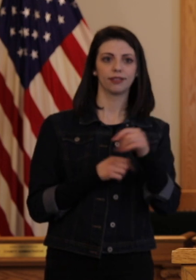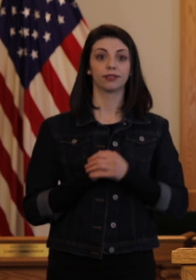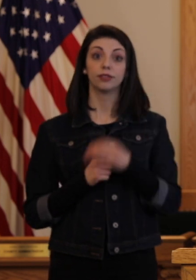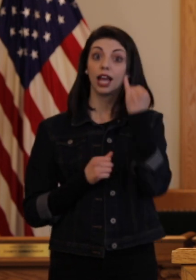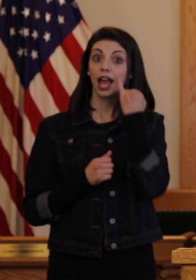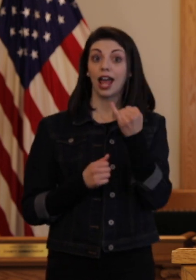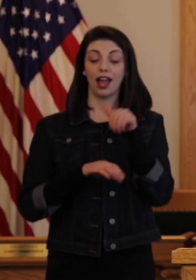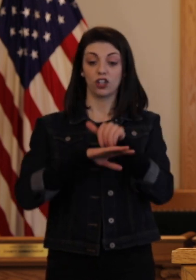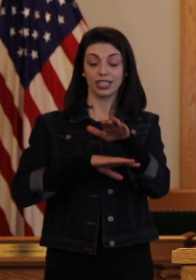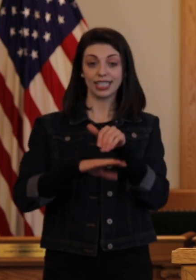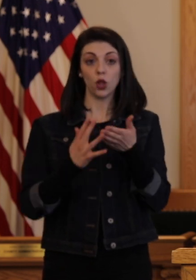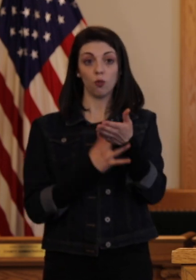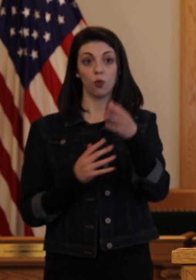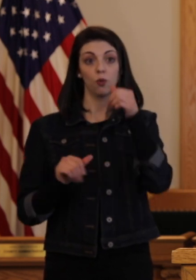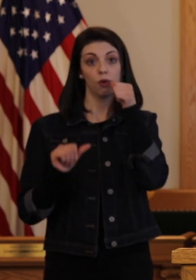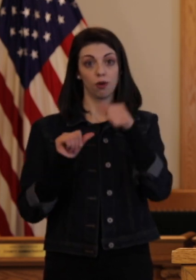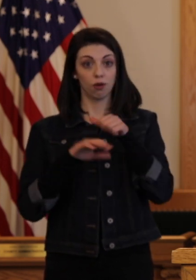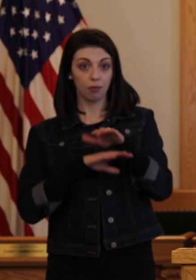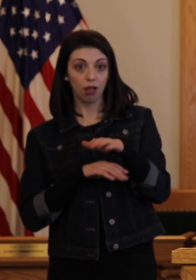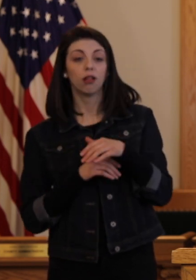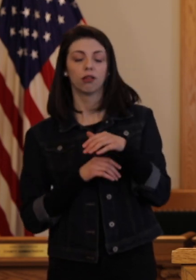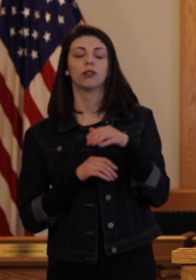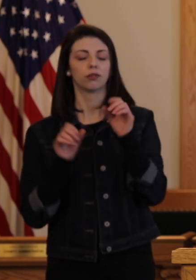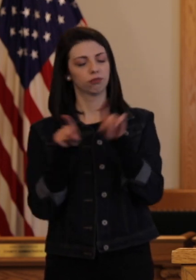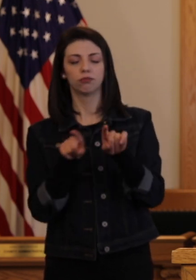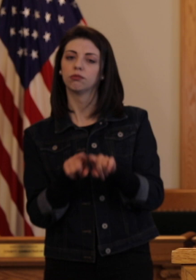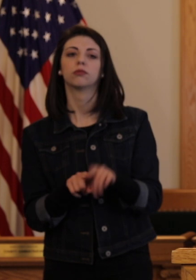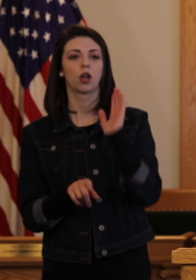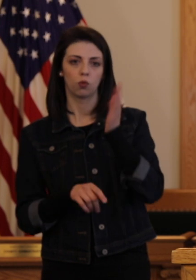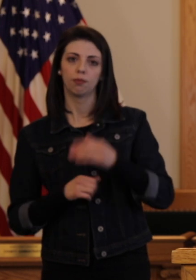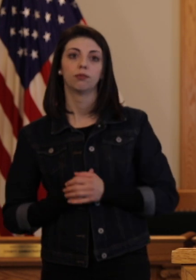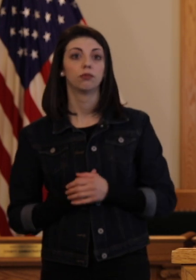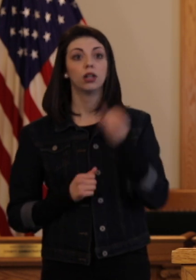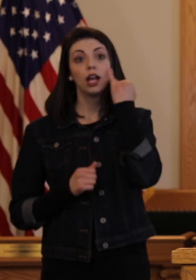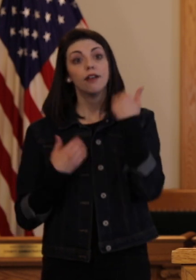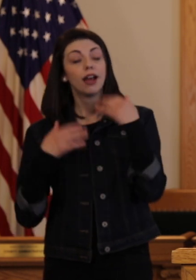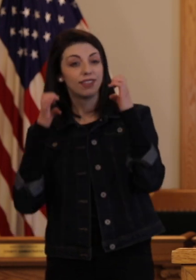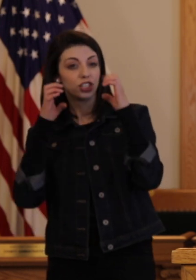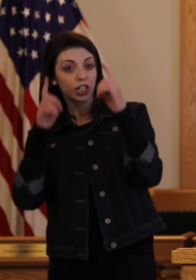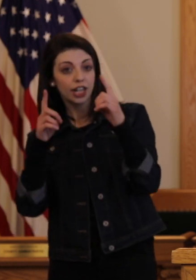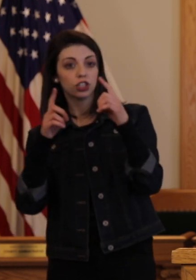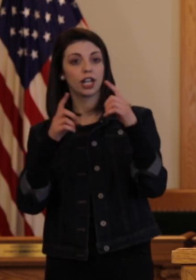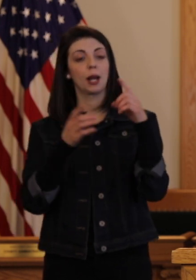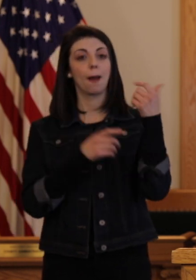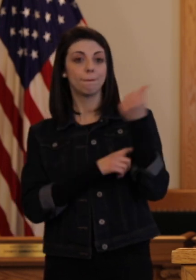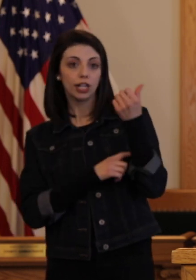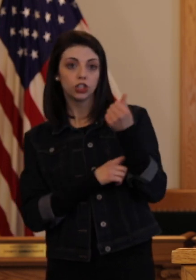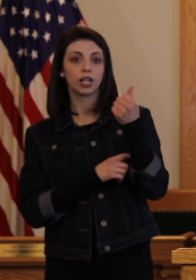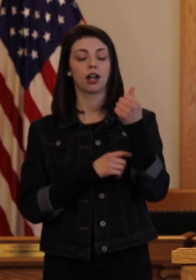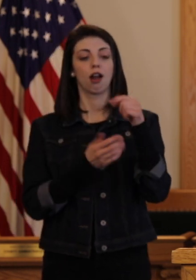by mail, your prescription will continue to be sent to you as normal. If you have any education, pension, or